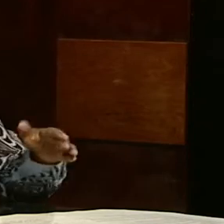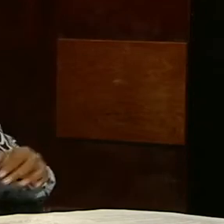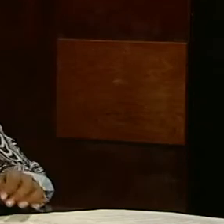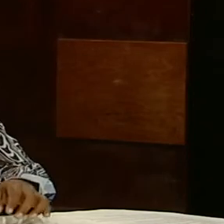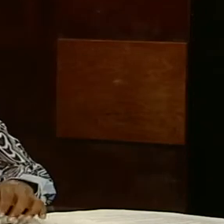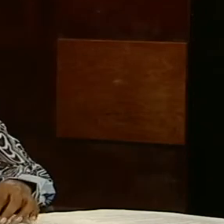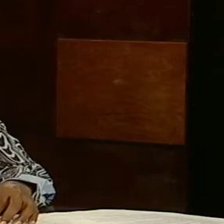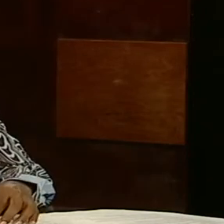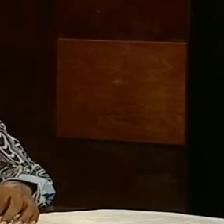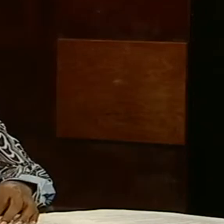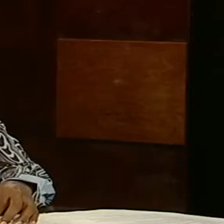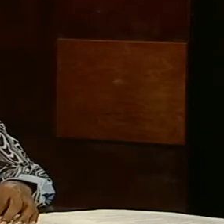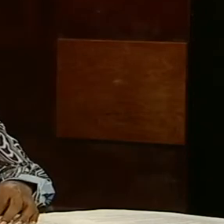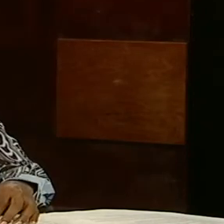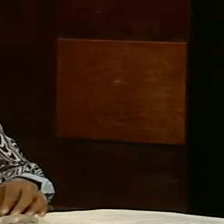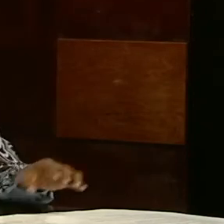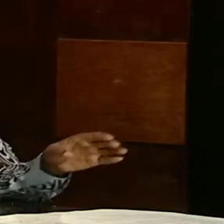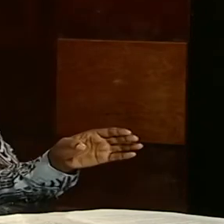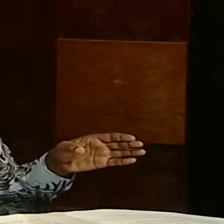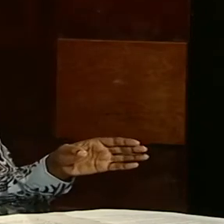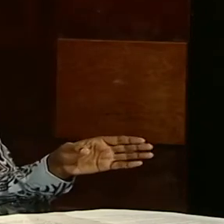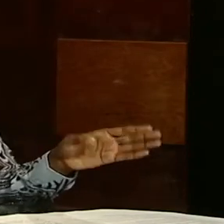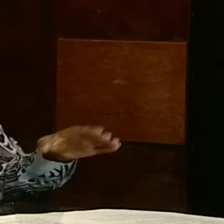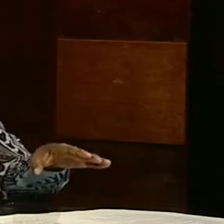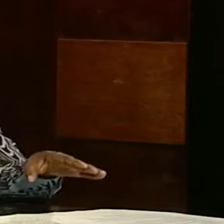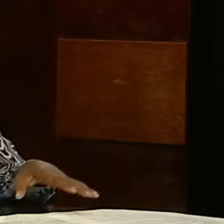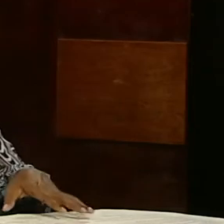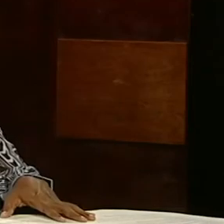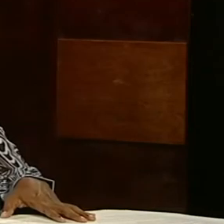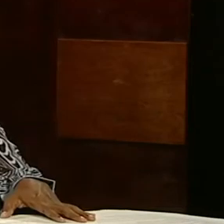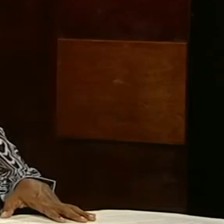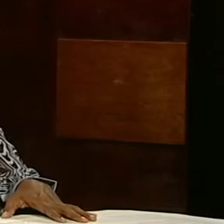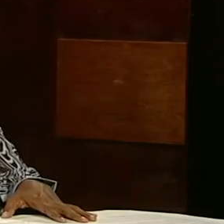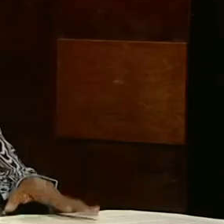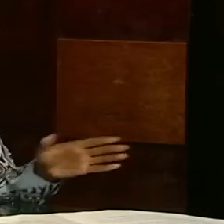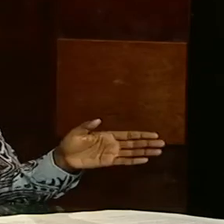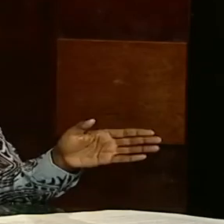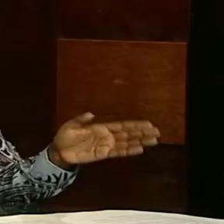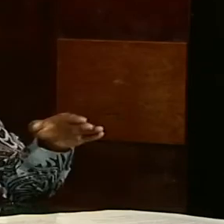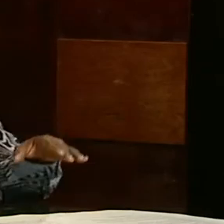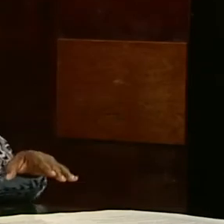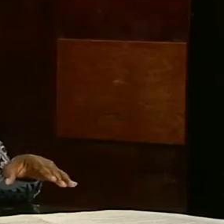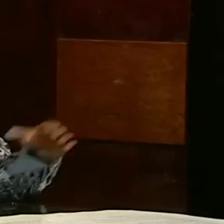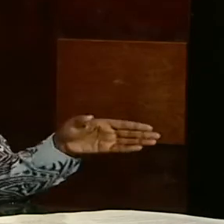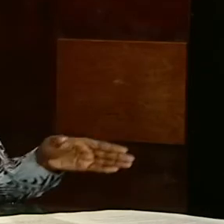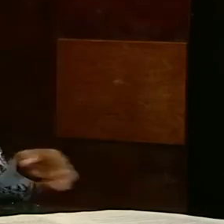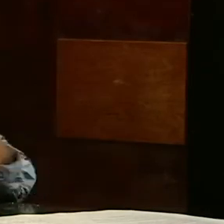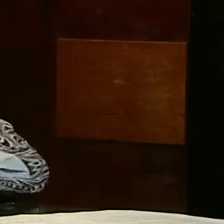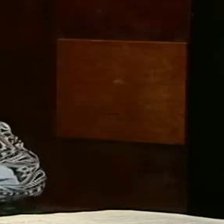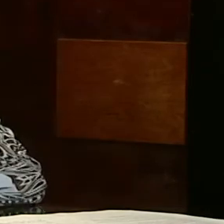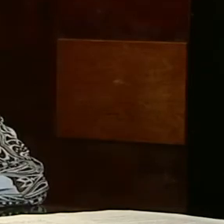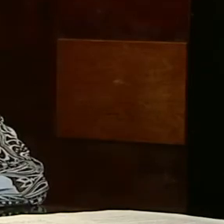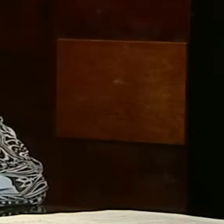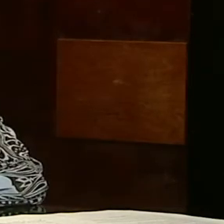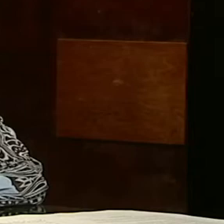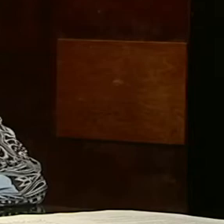online you go pass long walking display walk against him classic COVID-19. That's all you me too must put him hand and help